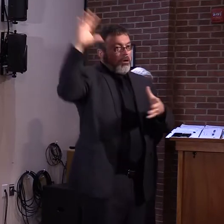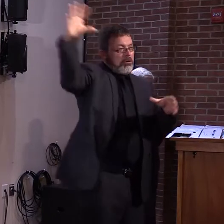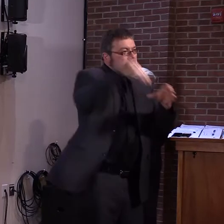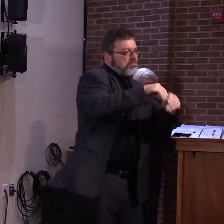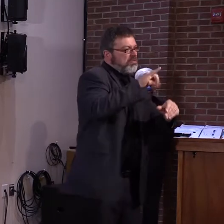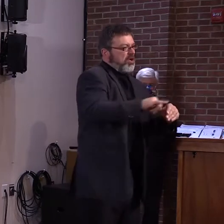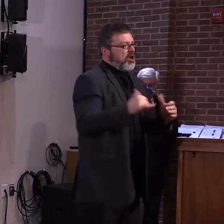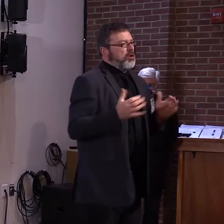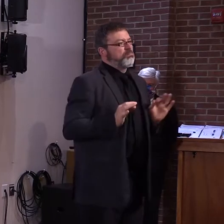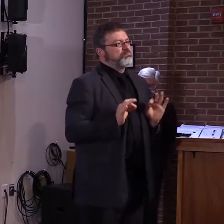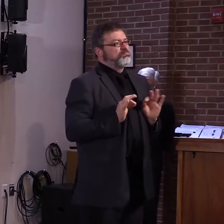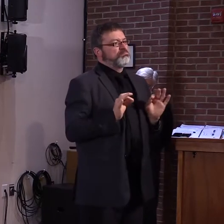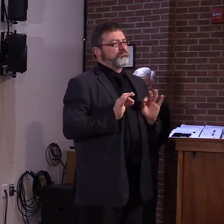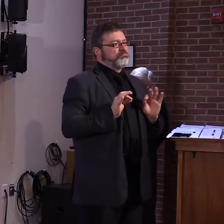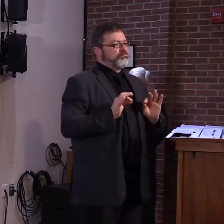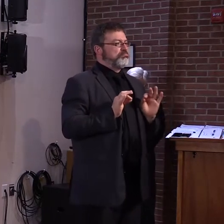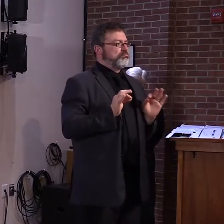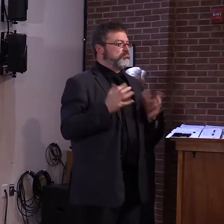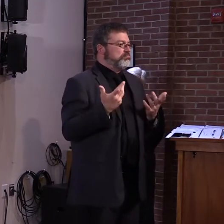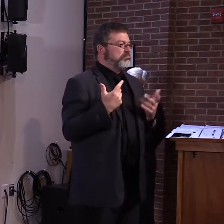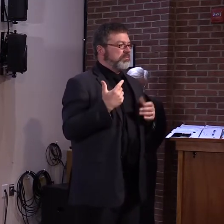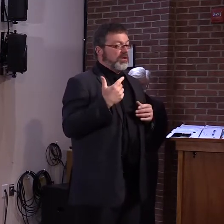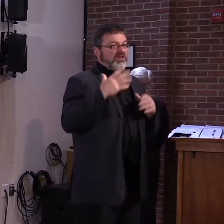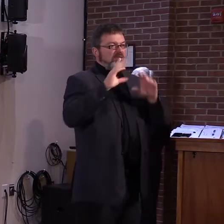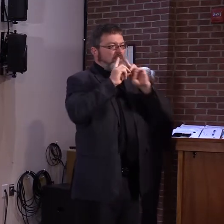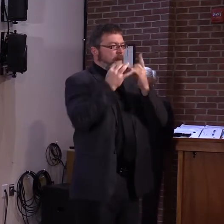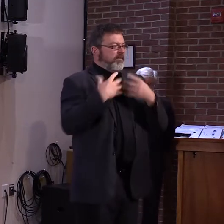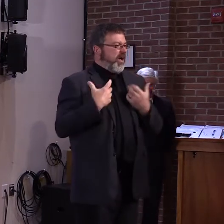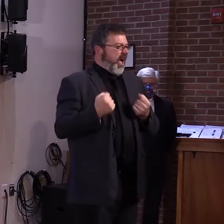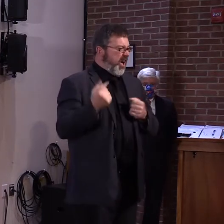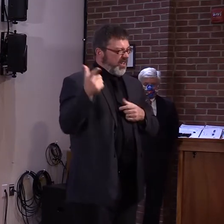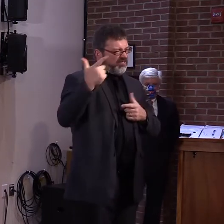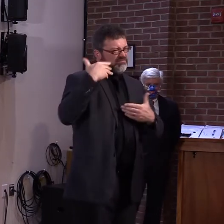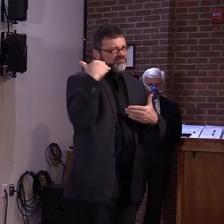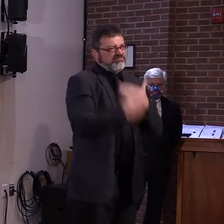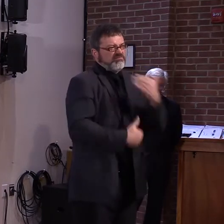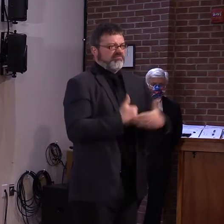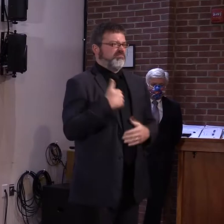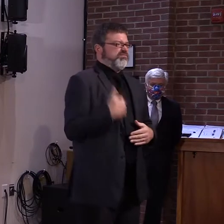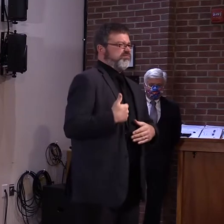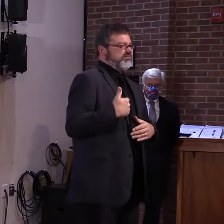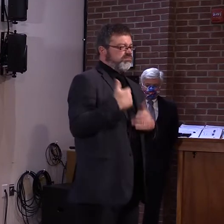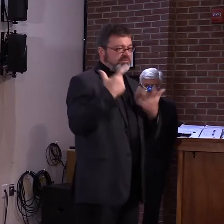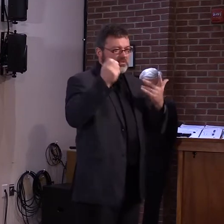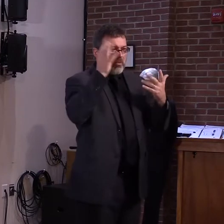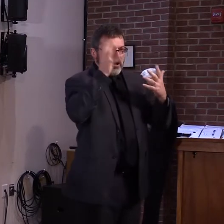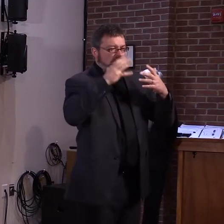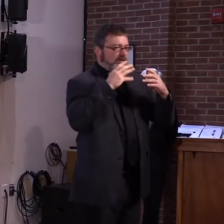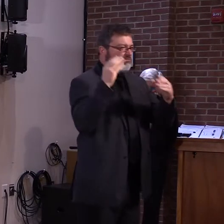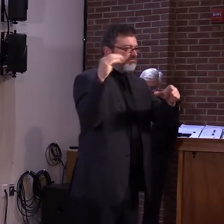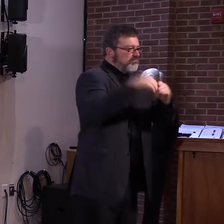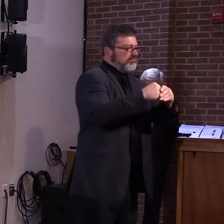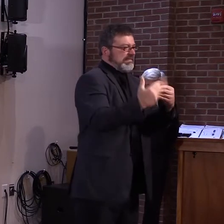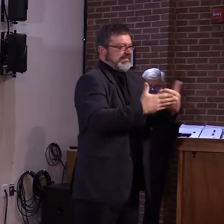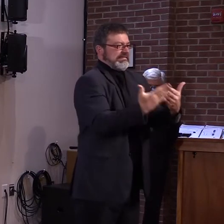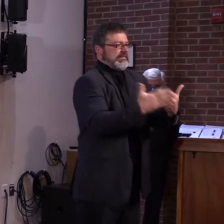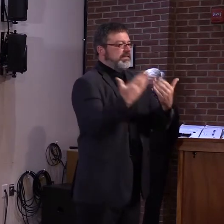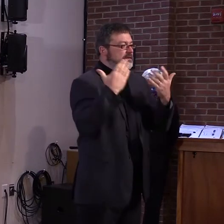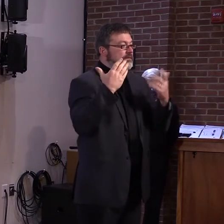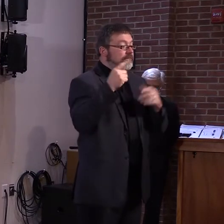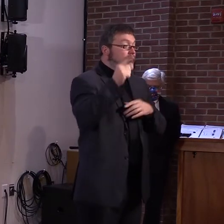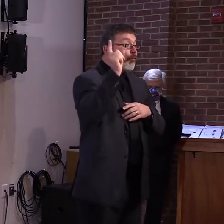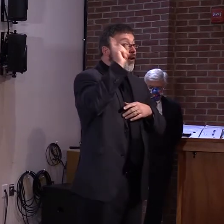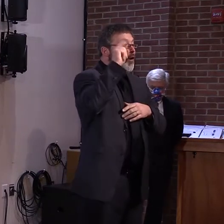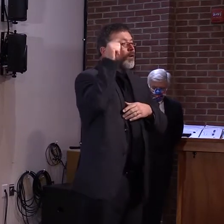and distributing them. So we have lots of enrolled providers already. We'll be ready